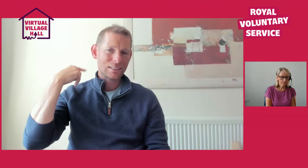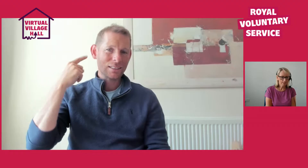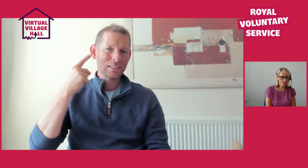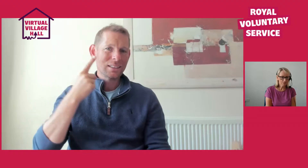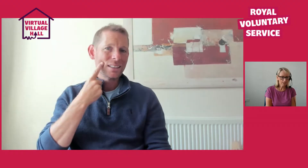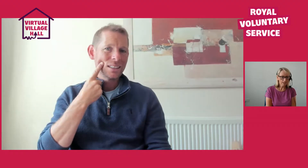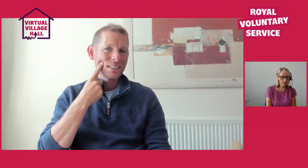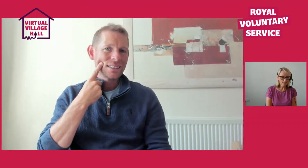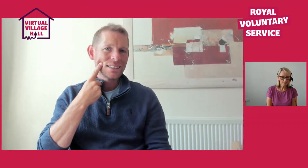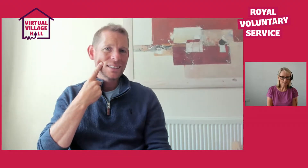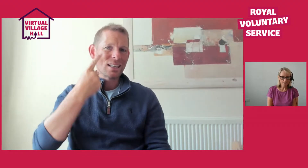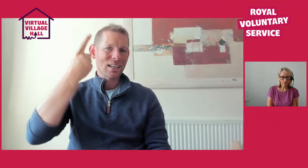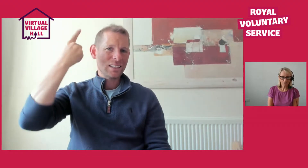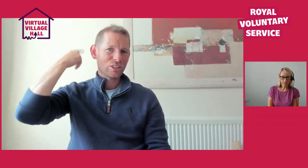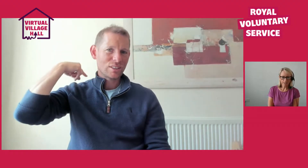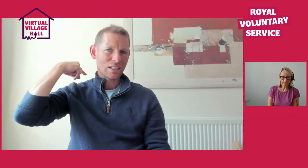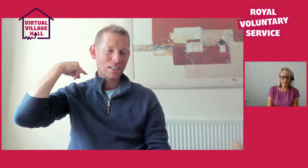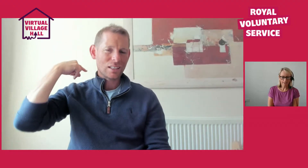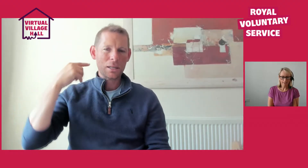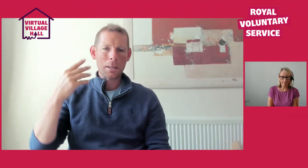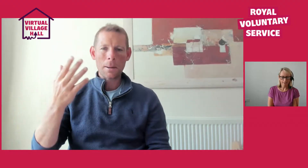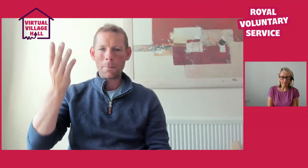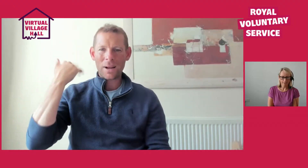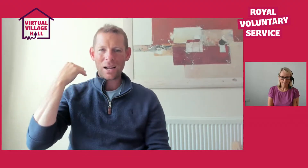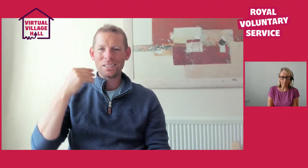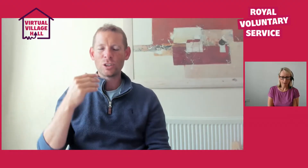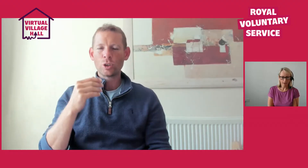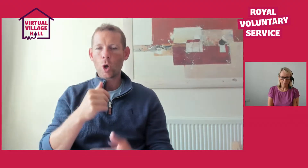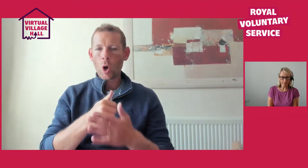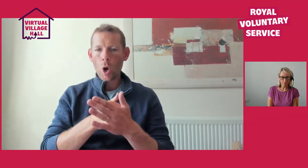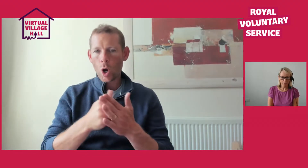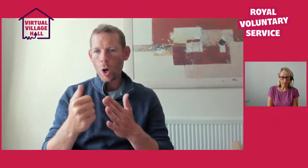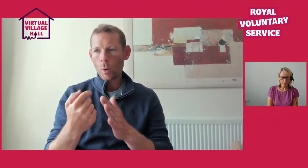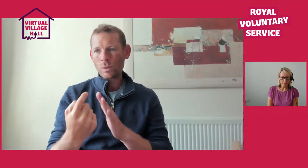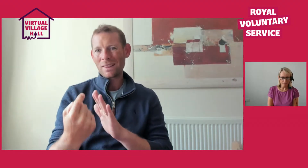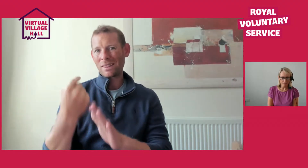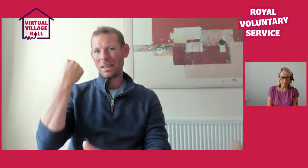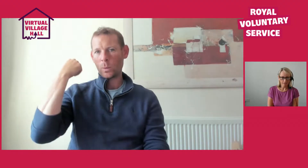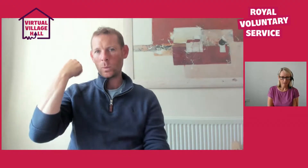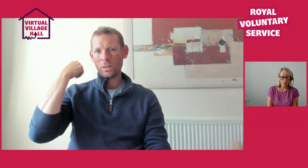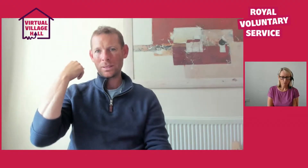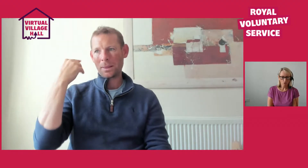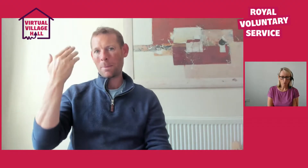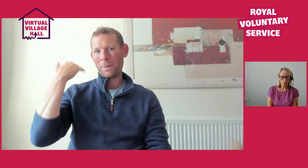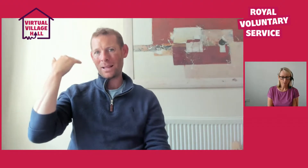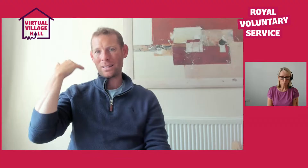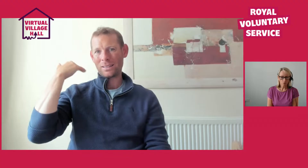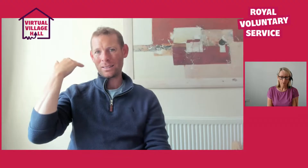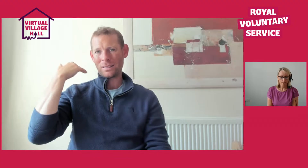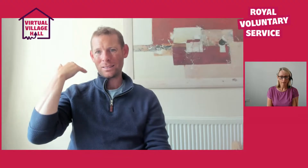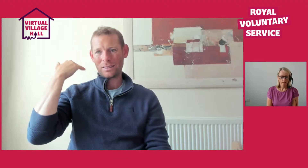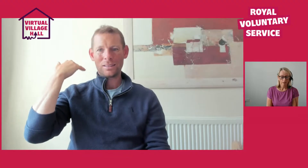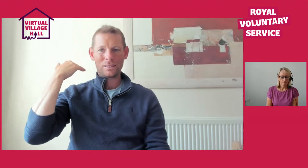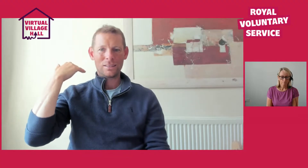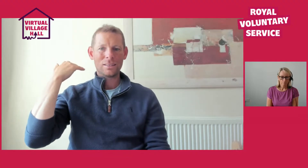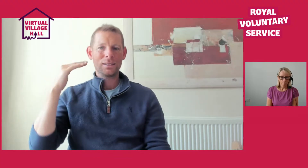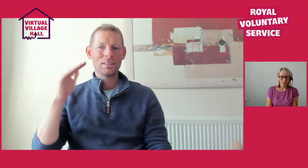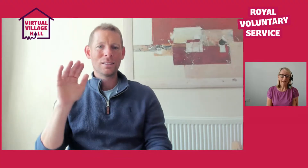So yesterday is signed like this. It's in the past, it's behind us. So it's always